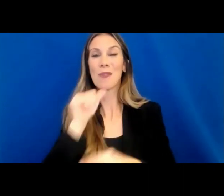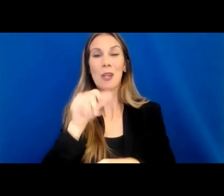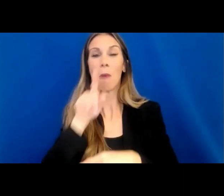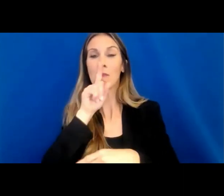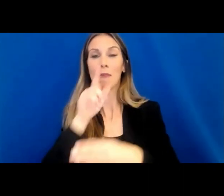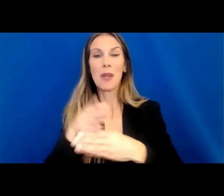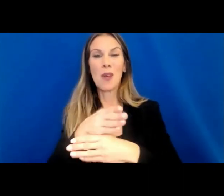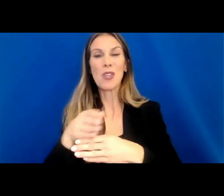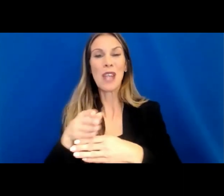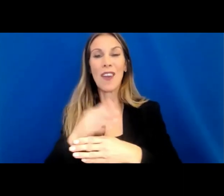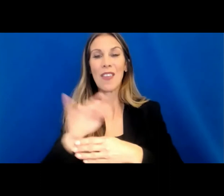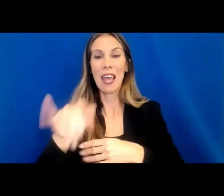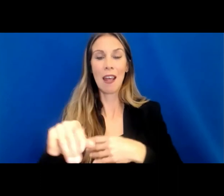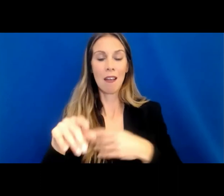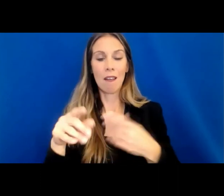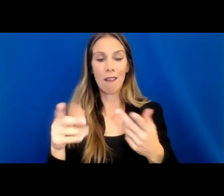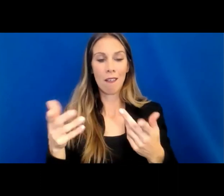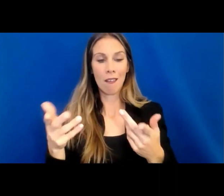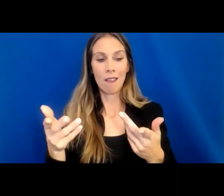they're